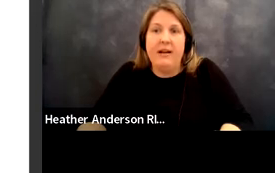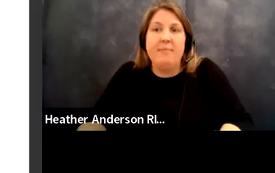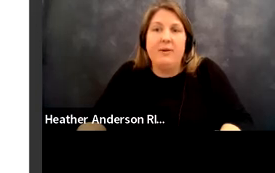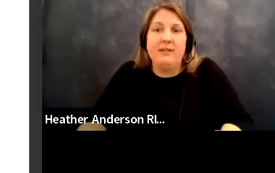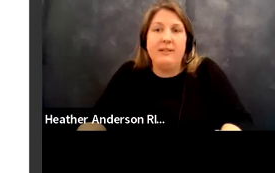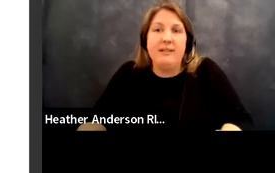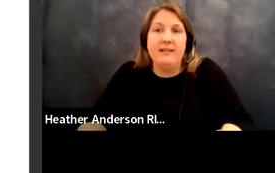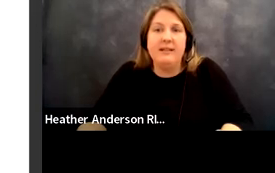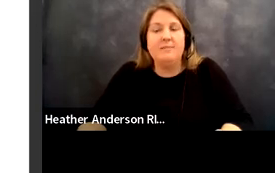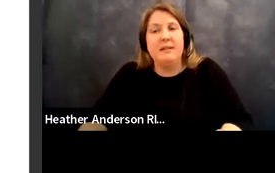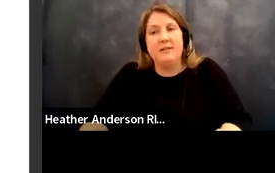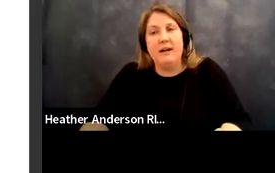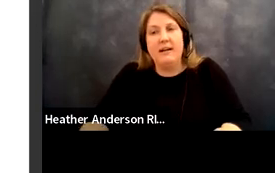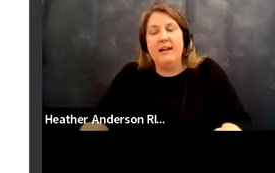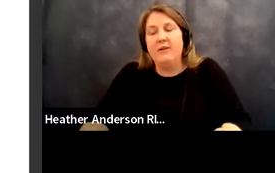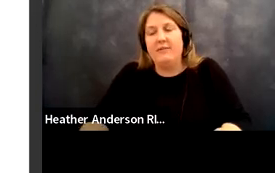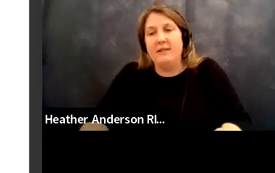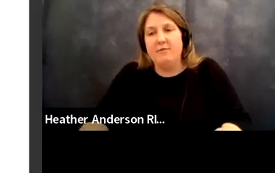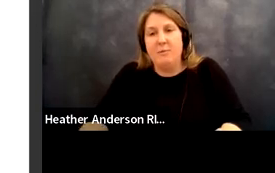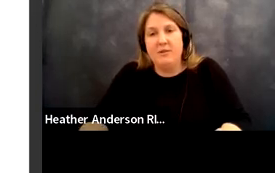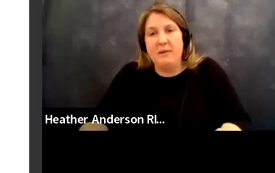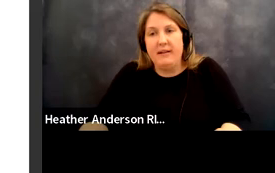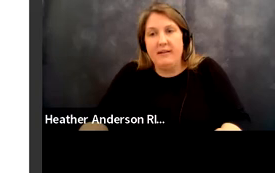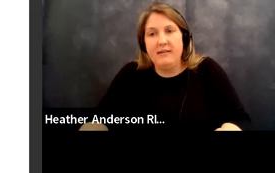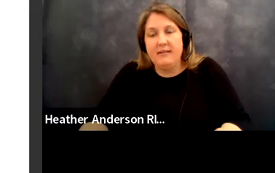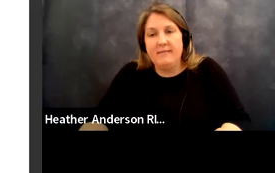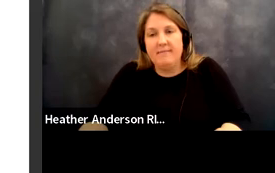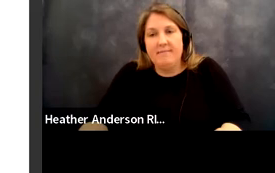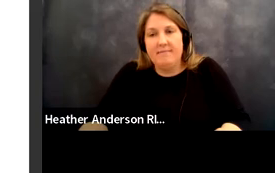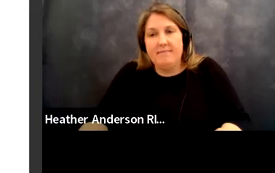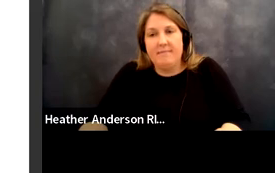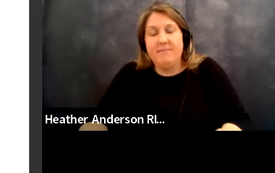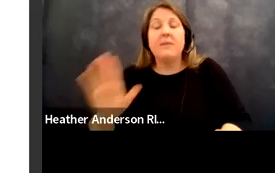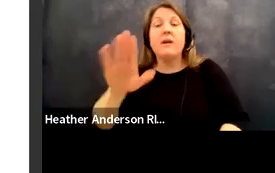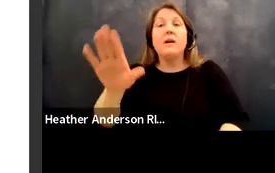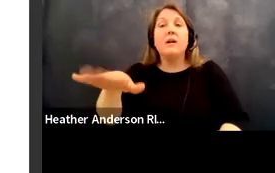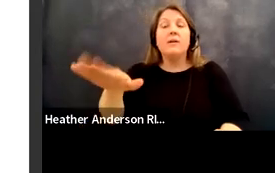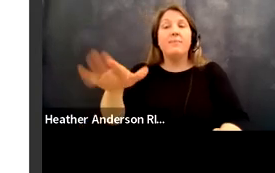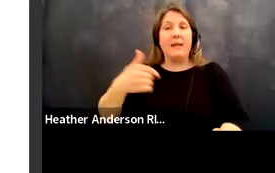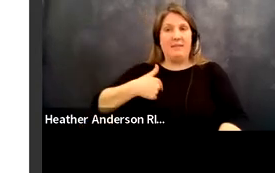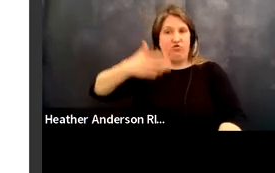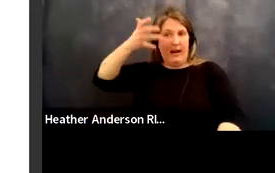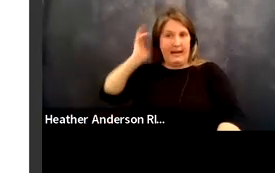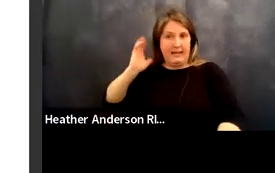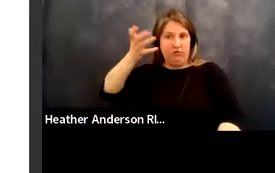I'm going to speak so you don't have to remove the spotlight. So this is Rain speaking,